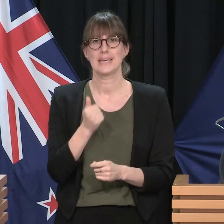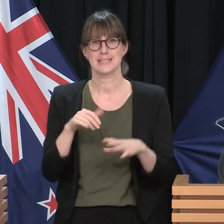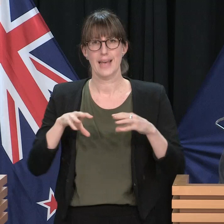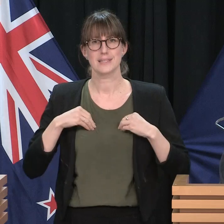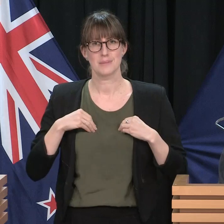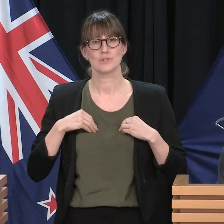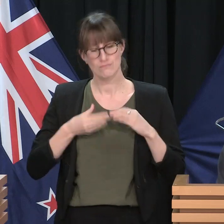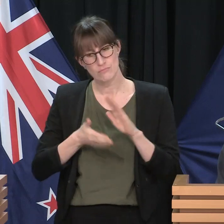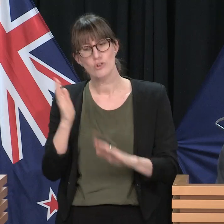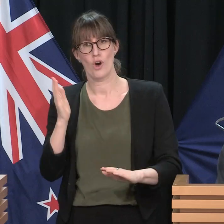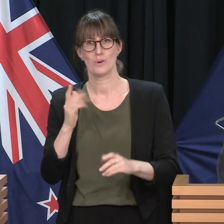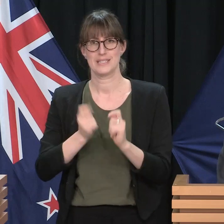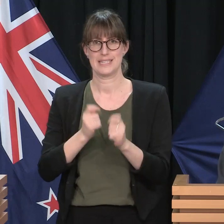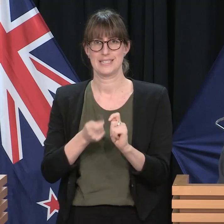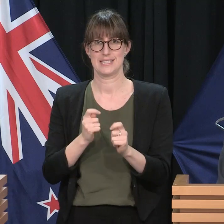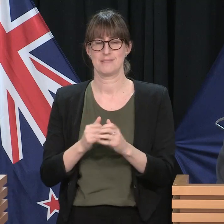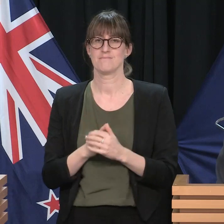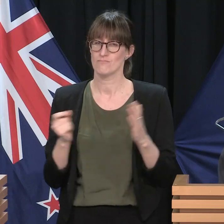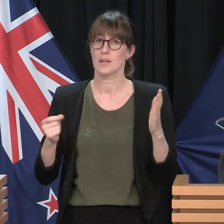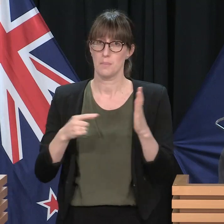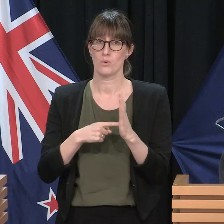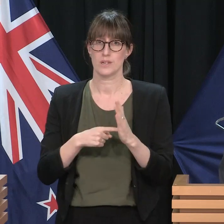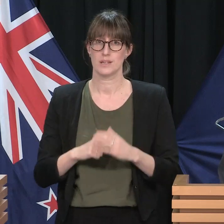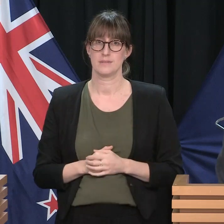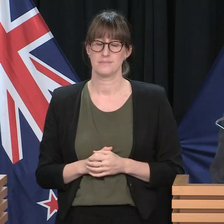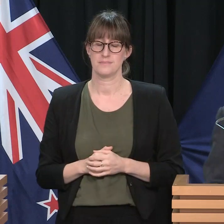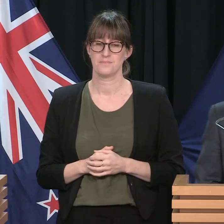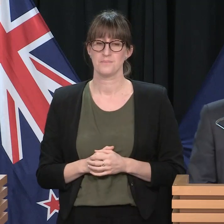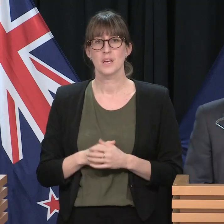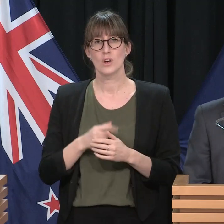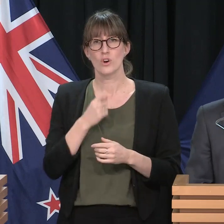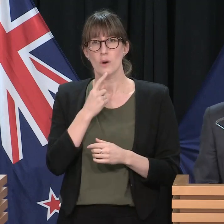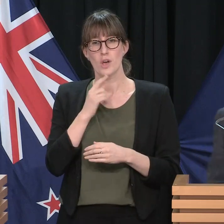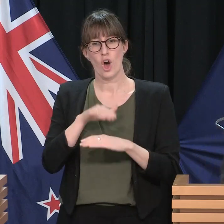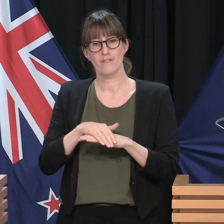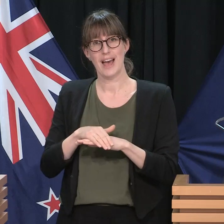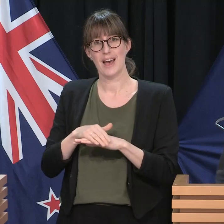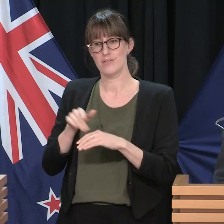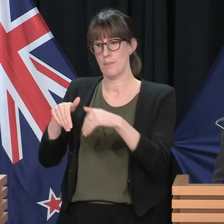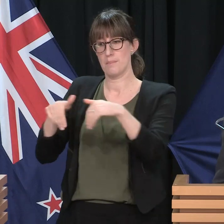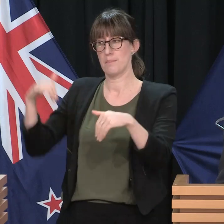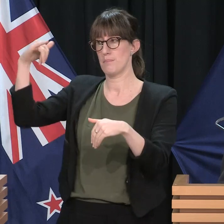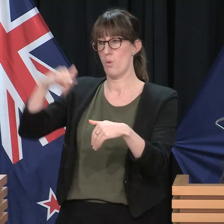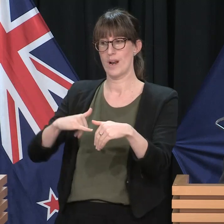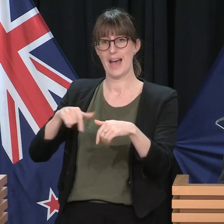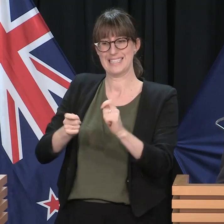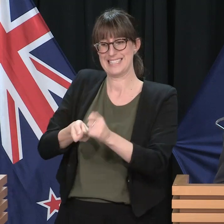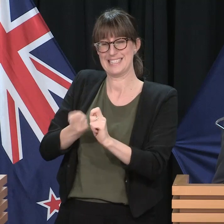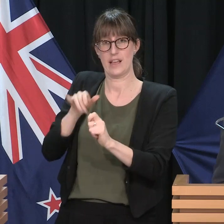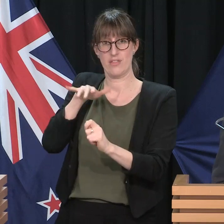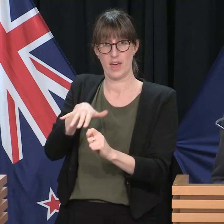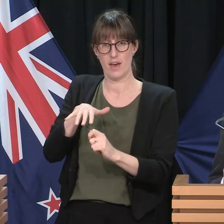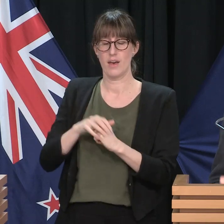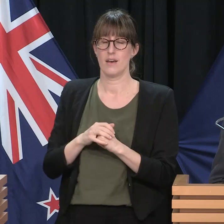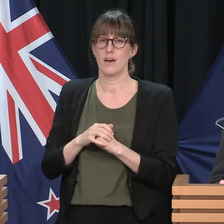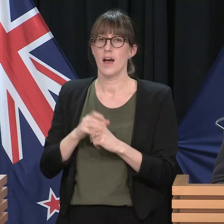COVID-19. And just some comments on testing at the border. We have a program now well underway to test people working